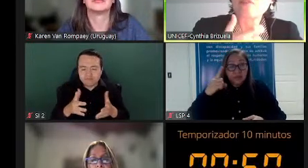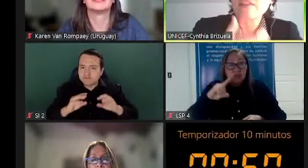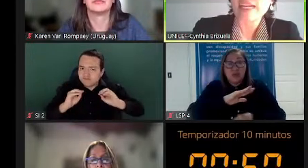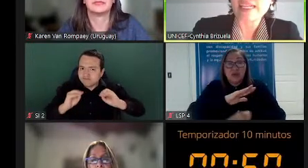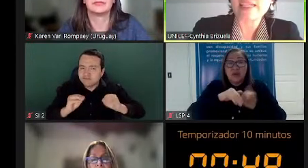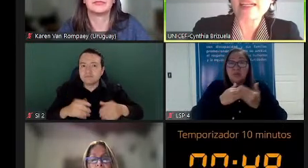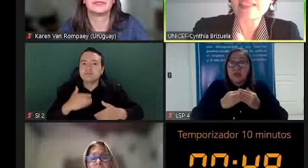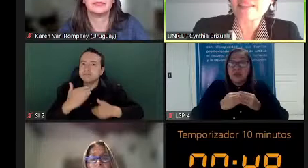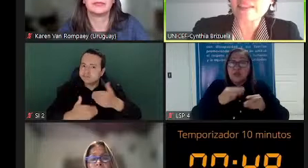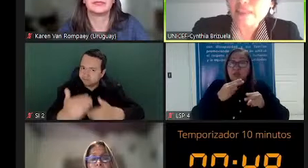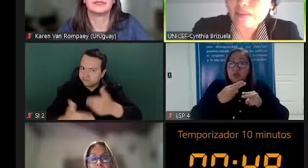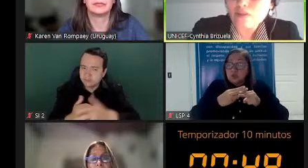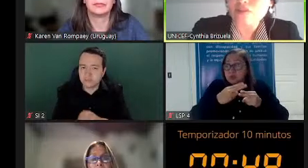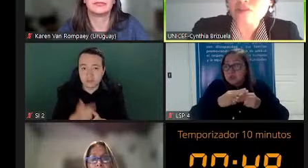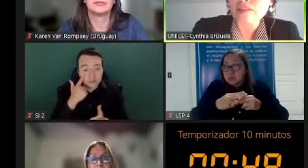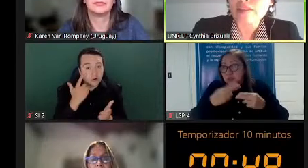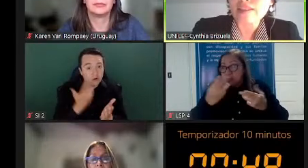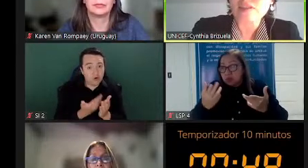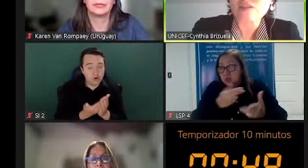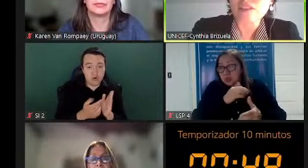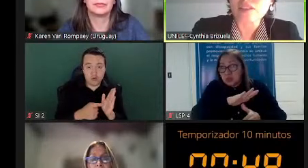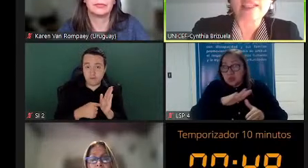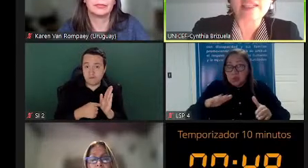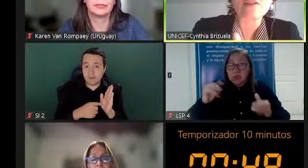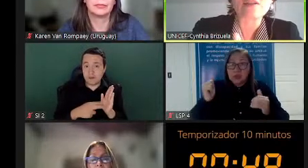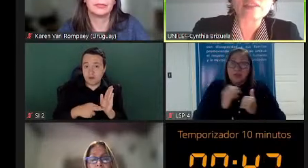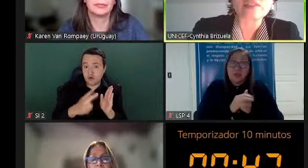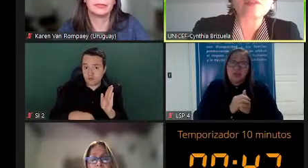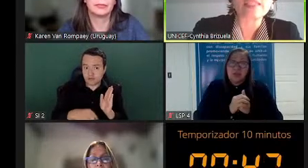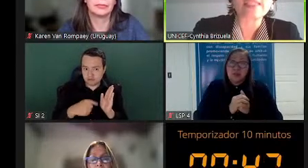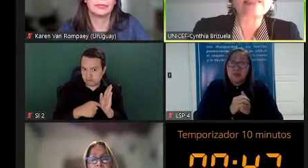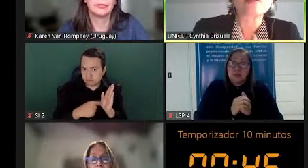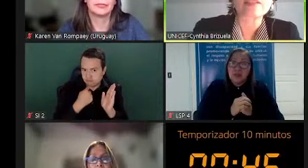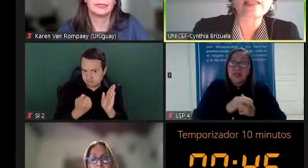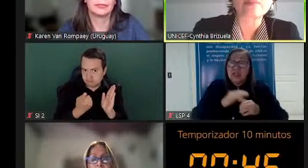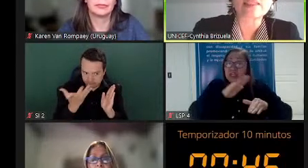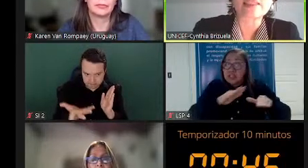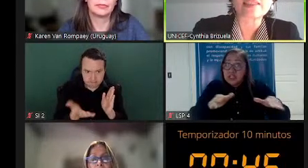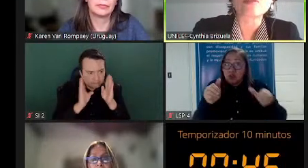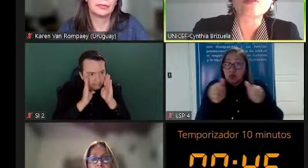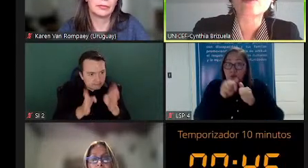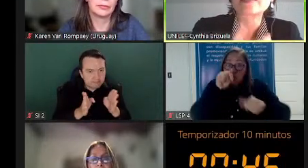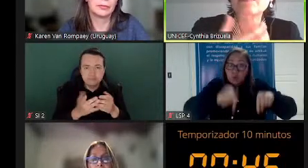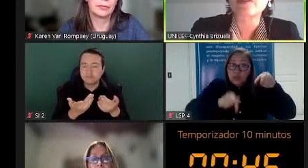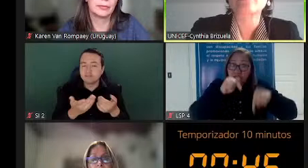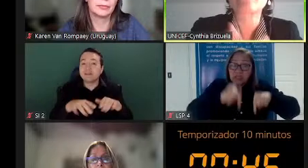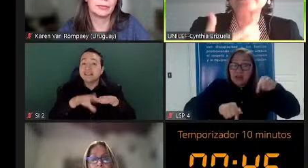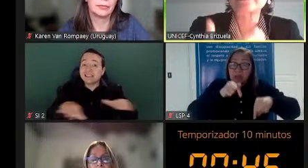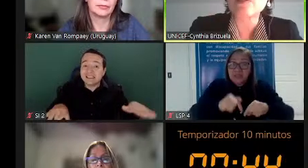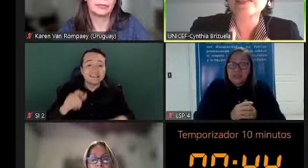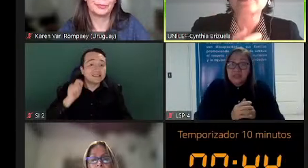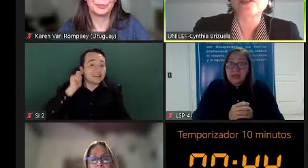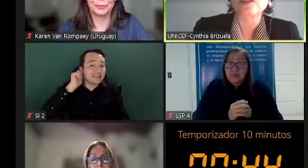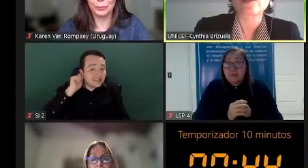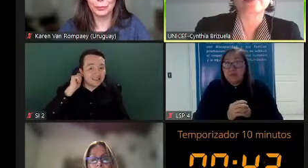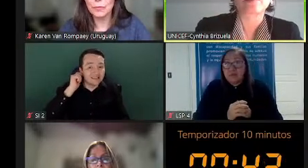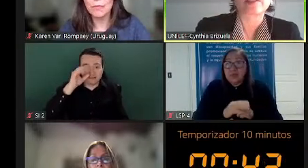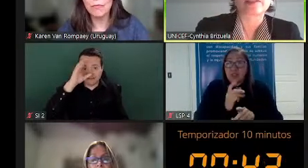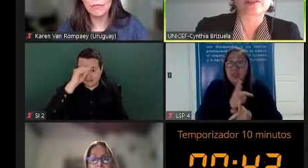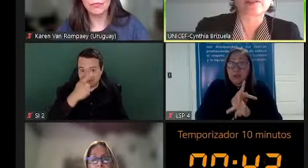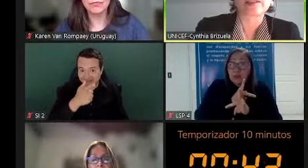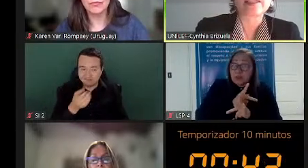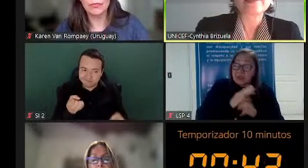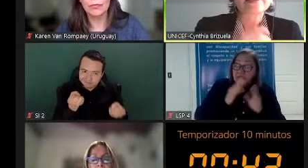is the conventions share the approaches that consider children with disabilities